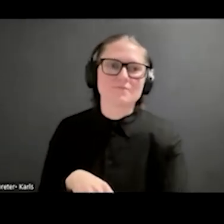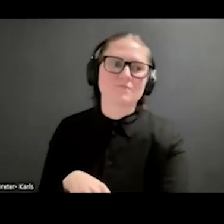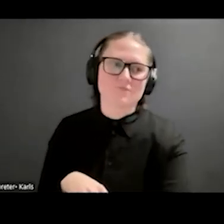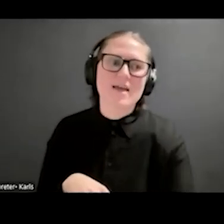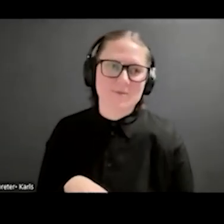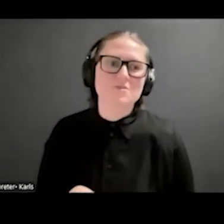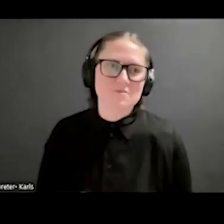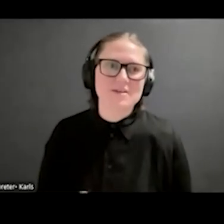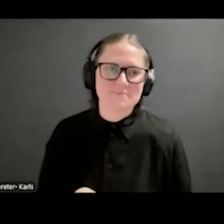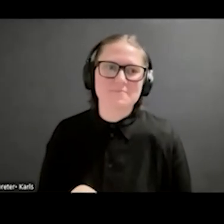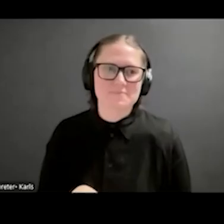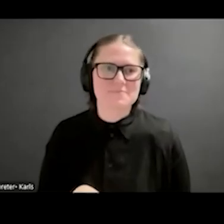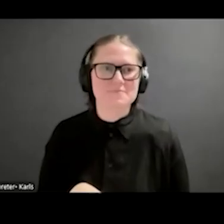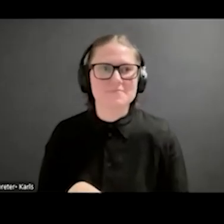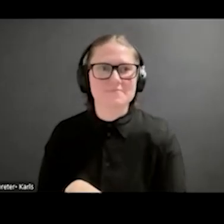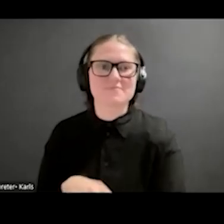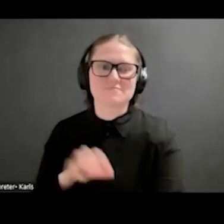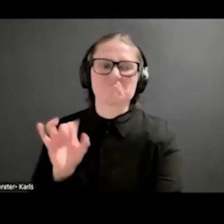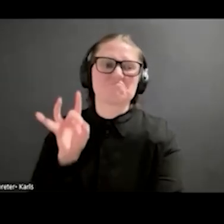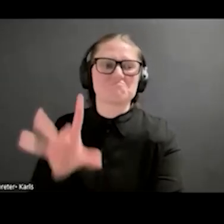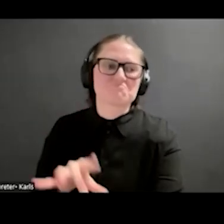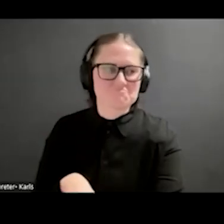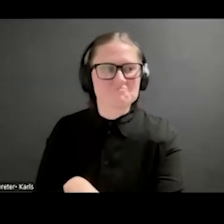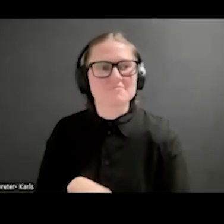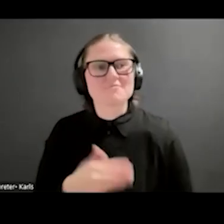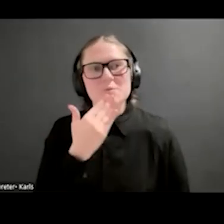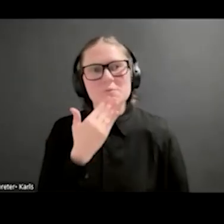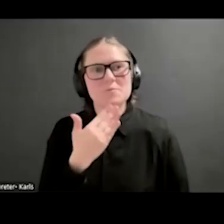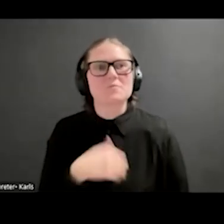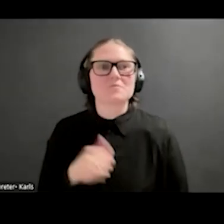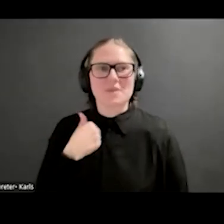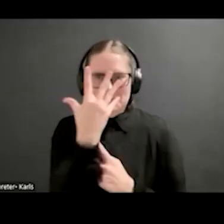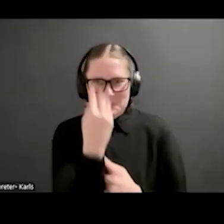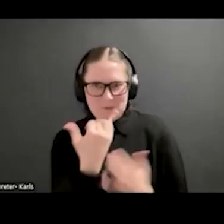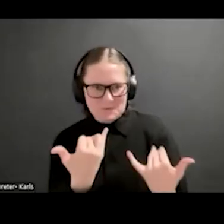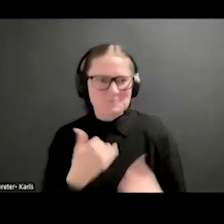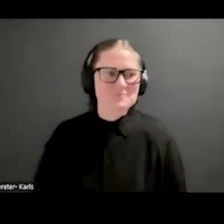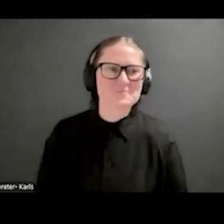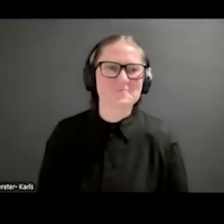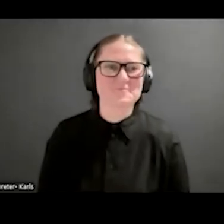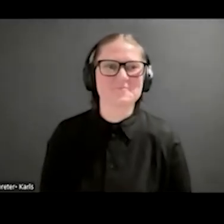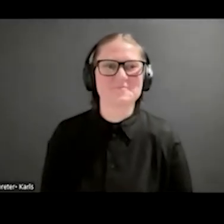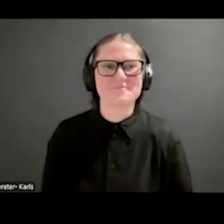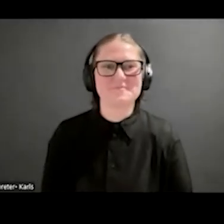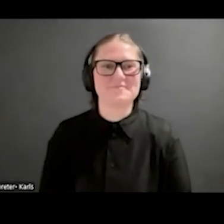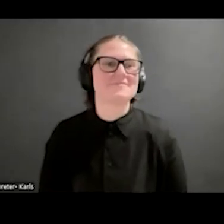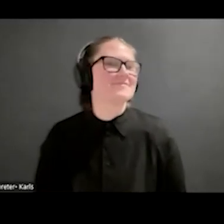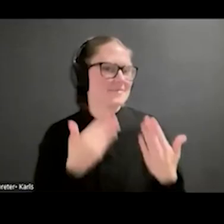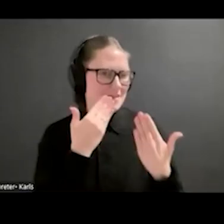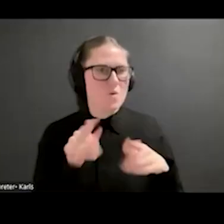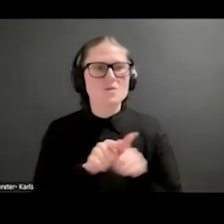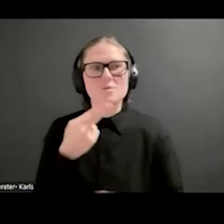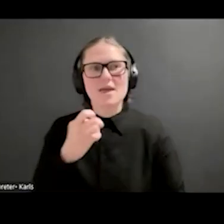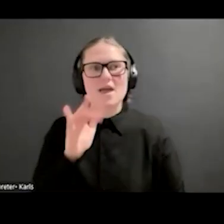involved with that too. Absolutely. Just putting that out there. Thank you. I'll disappear now. Thank you. And we also have Harry